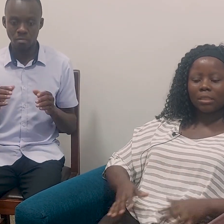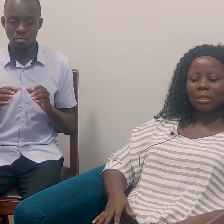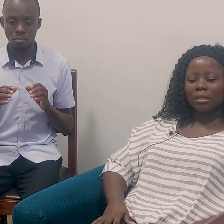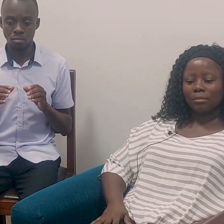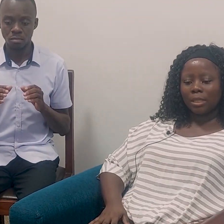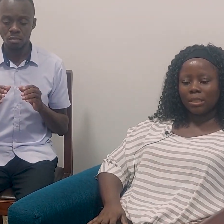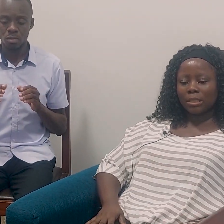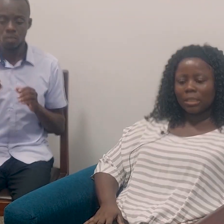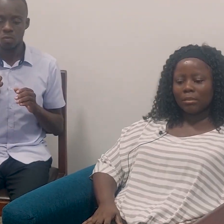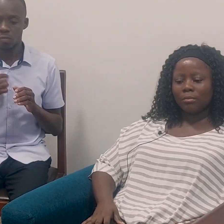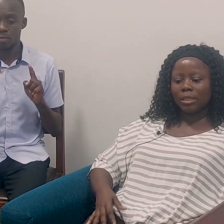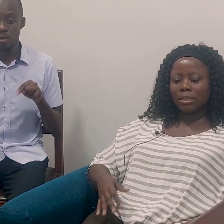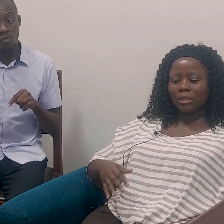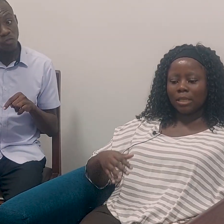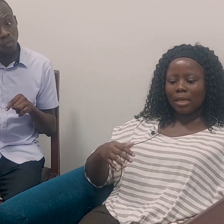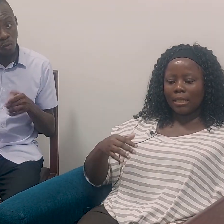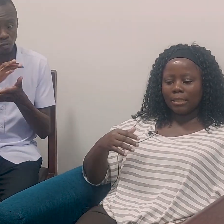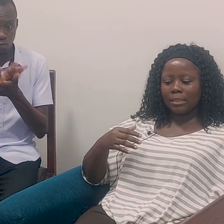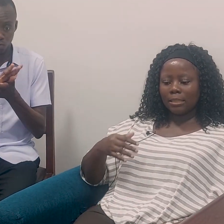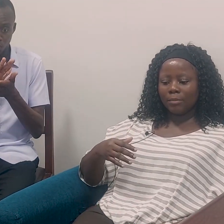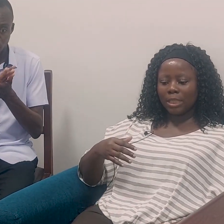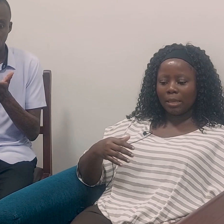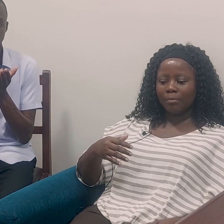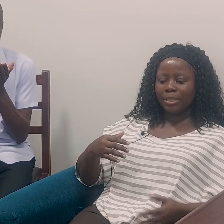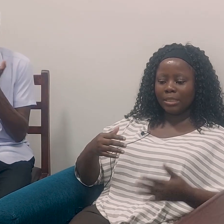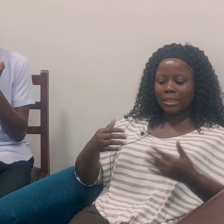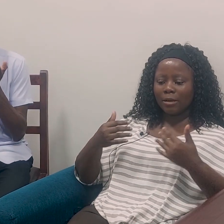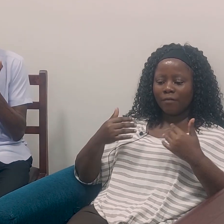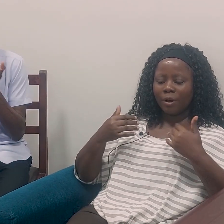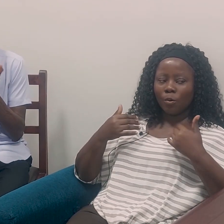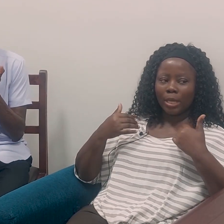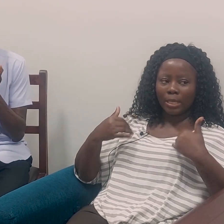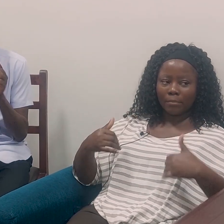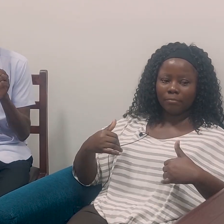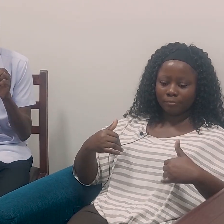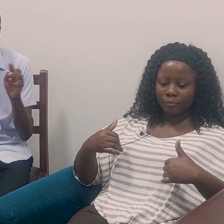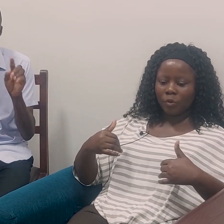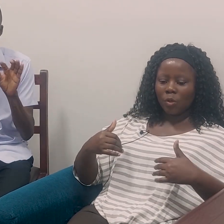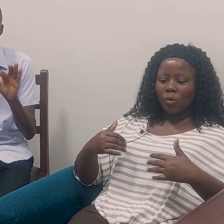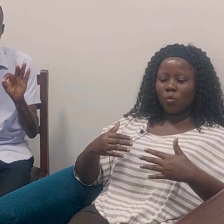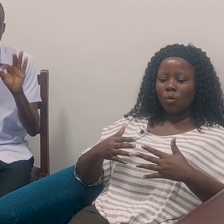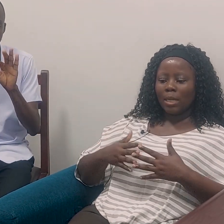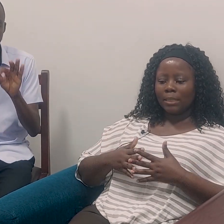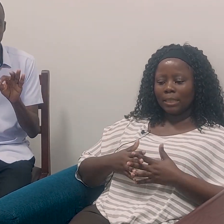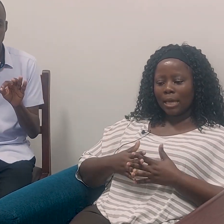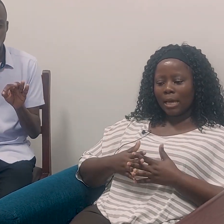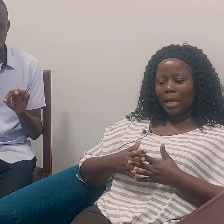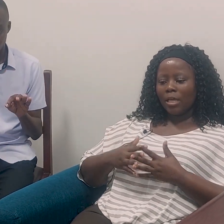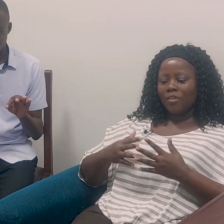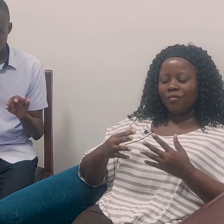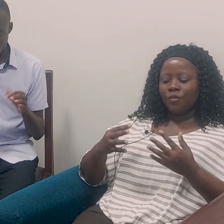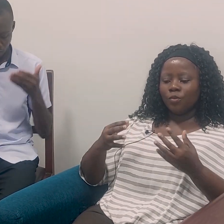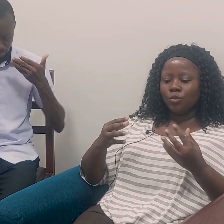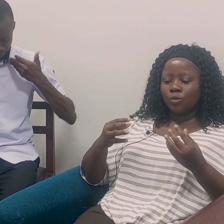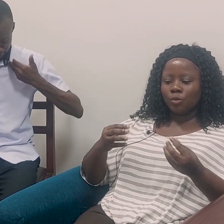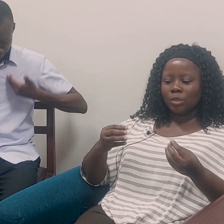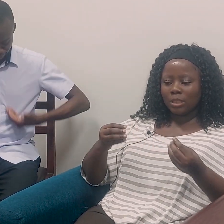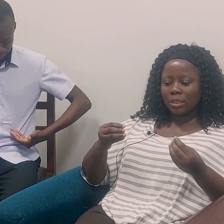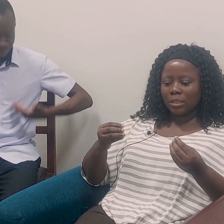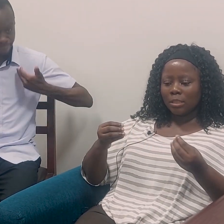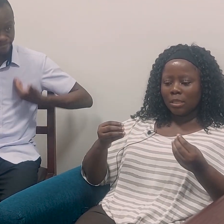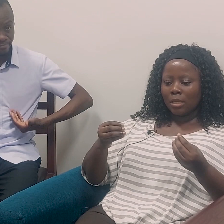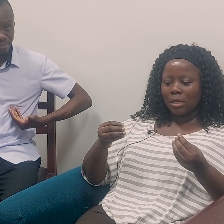academics, basically, but at the same time, be self-aware. One, if you